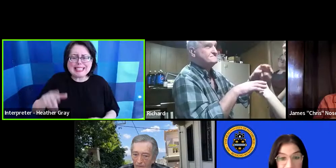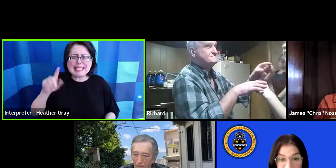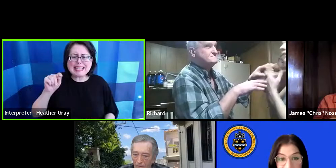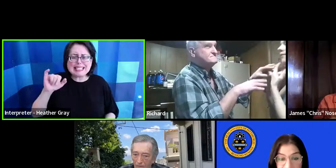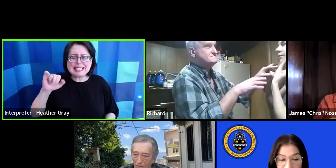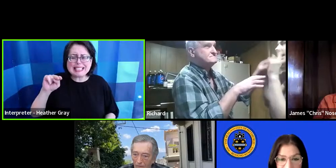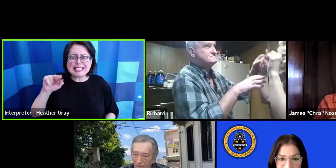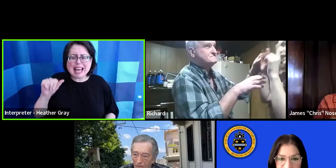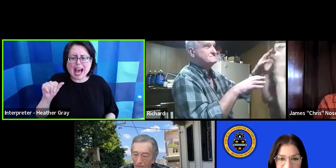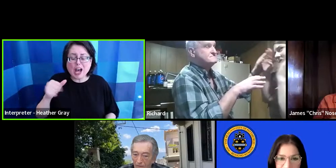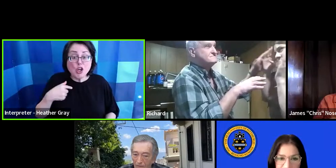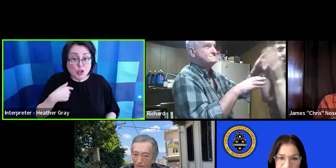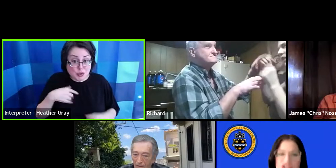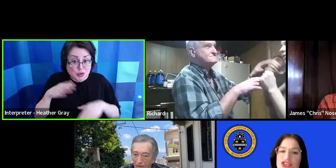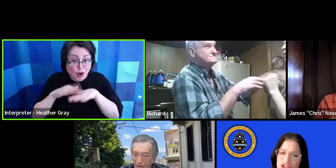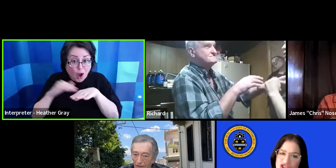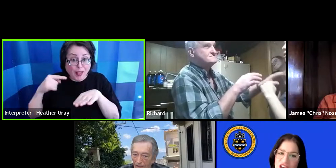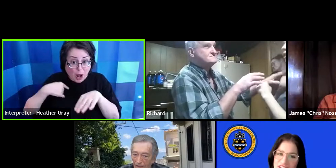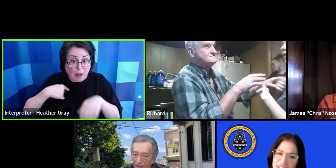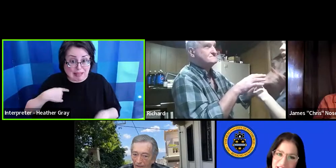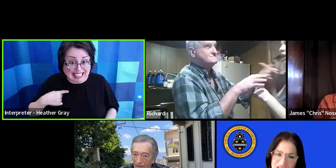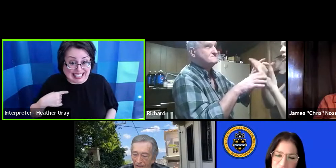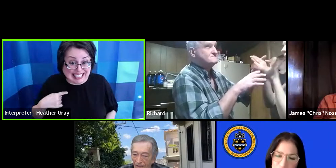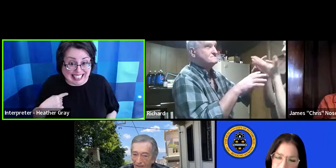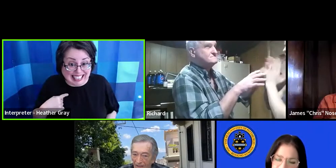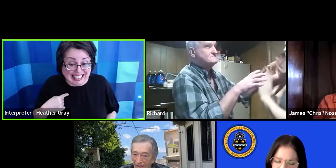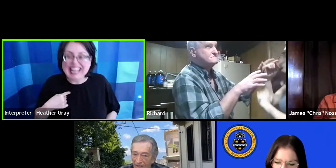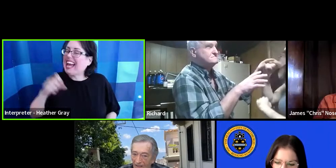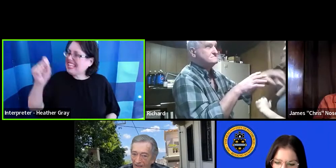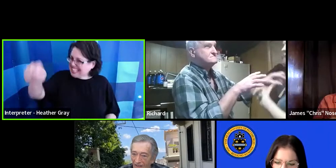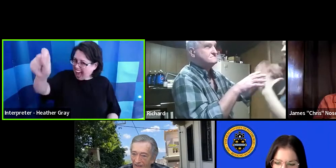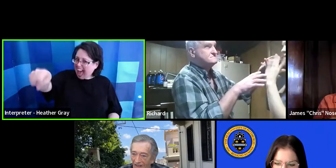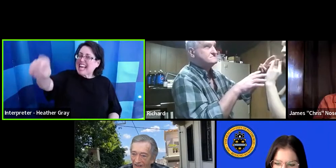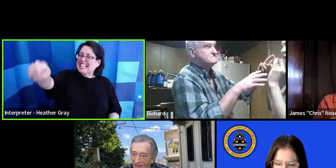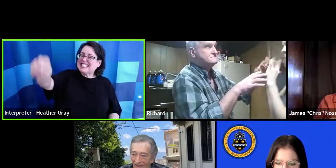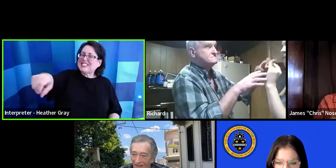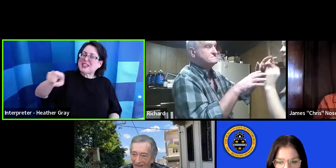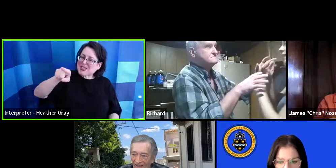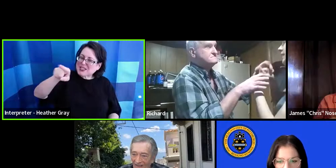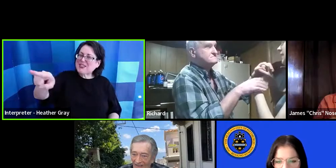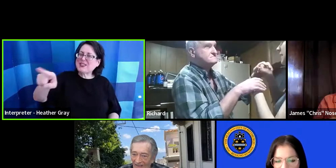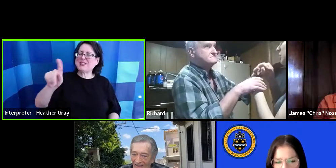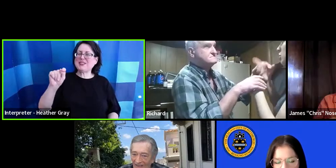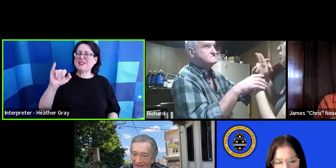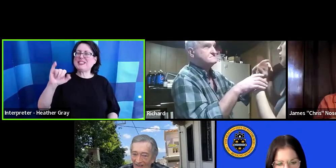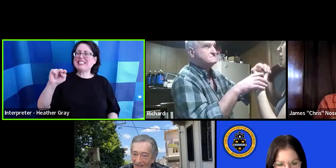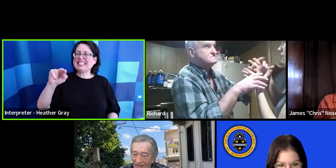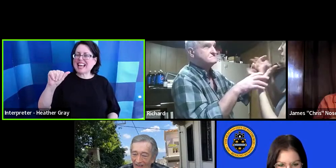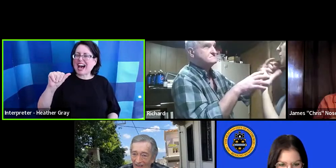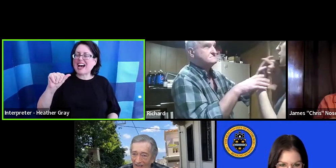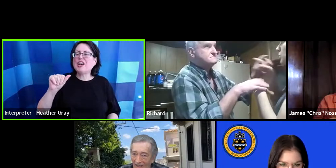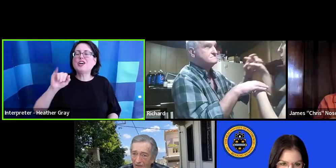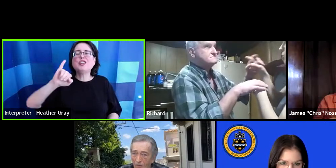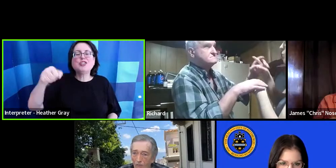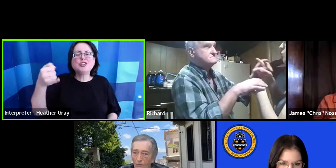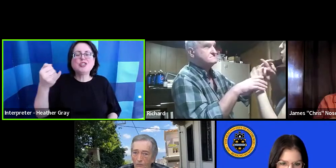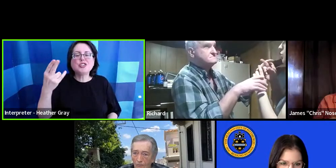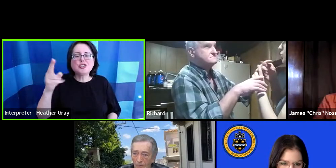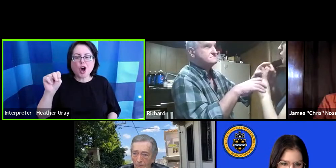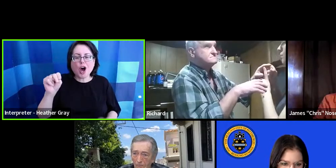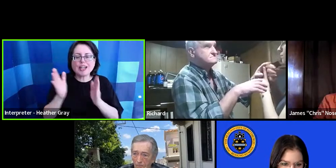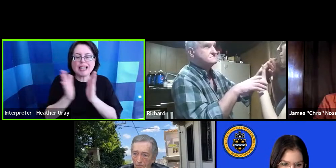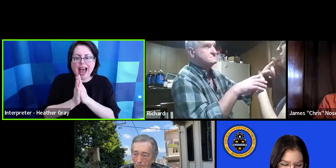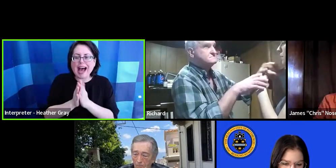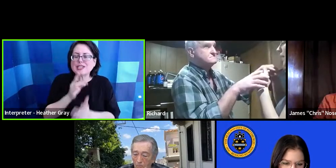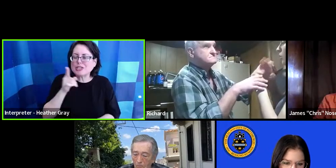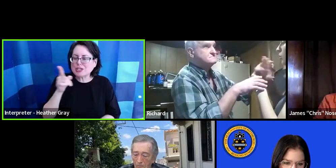on me for my comment? John, yeah, John wanted you to go over your thoughts. Here, About just what I